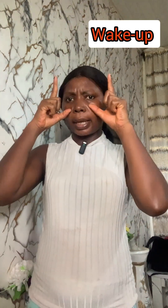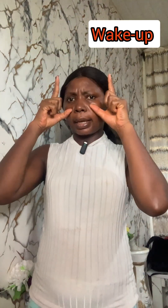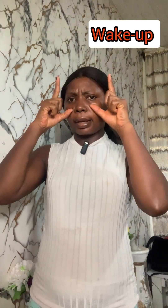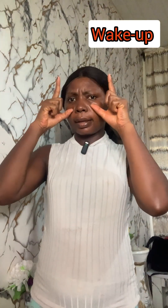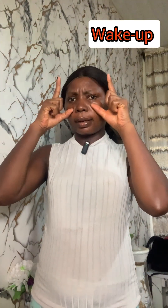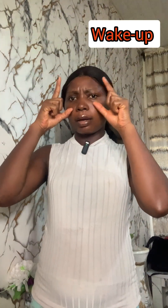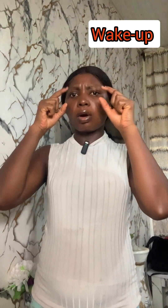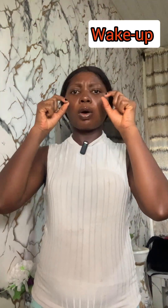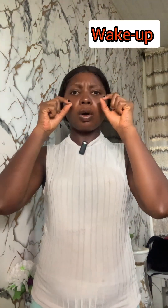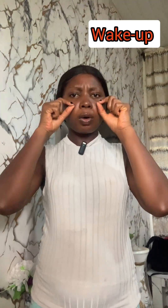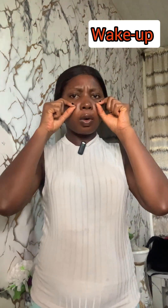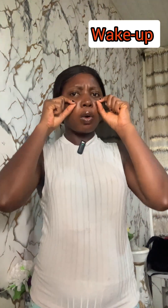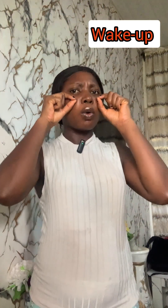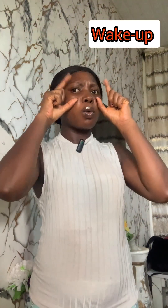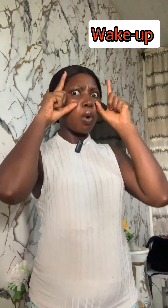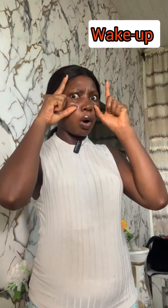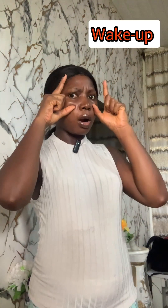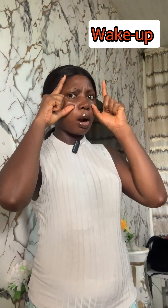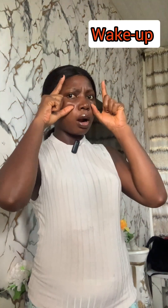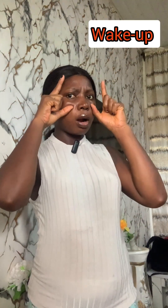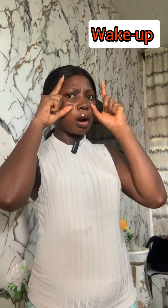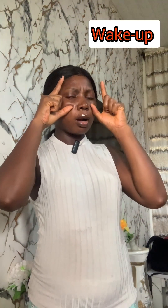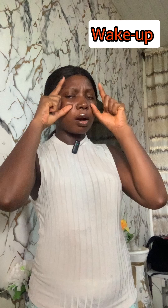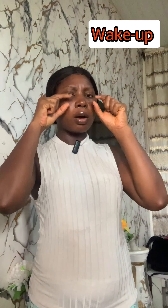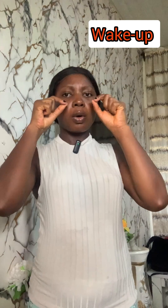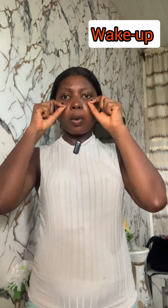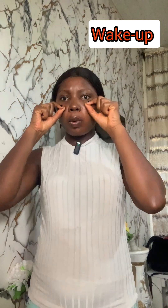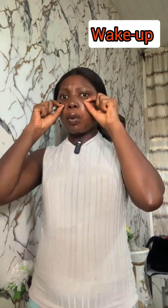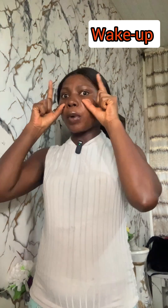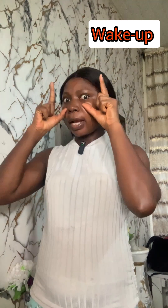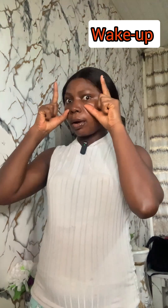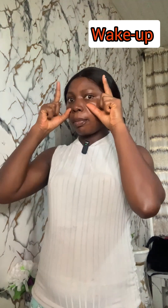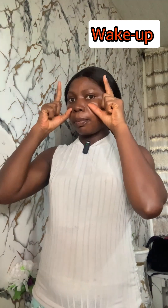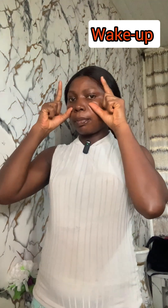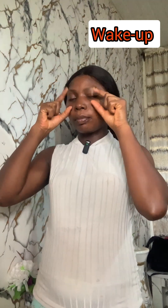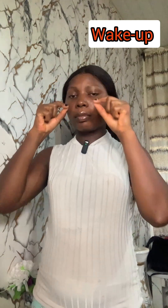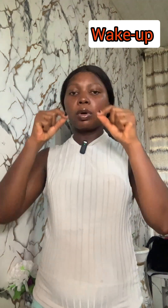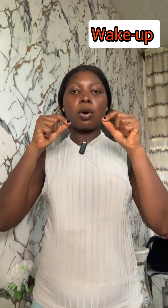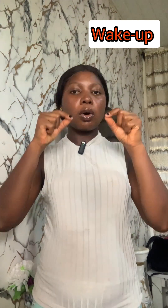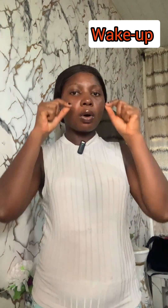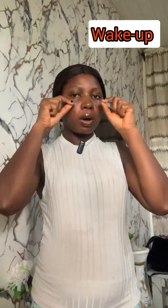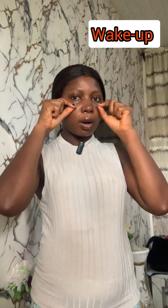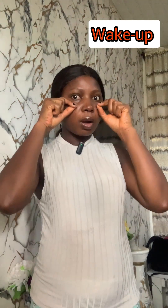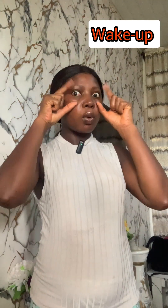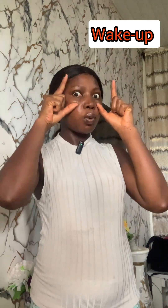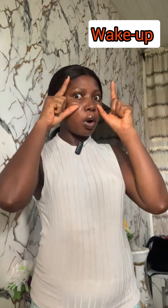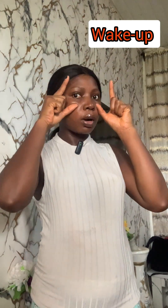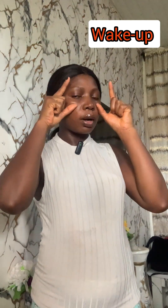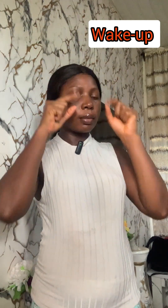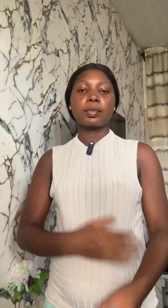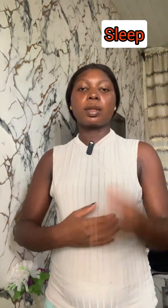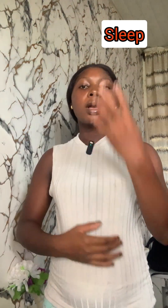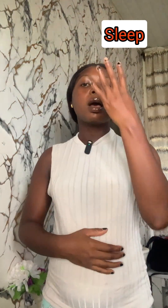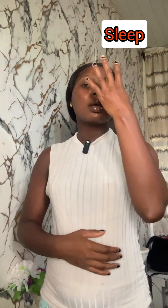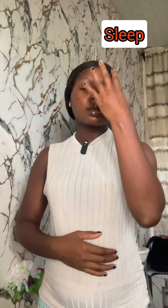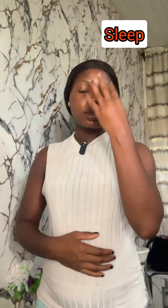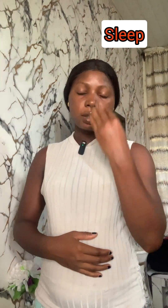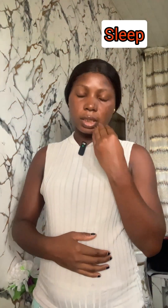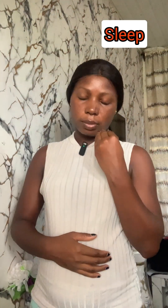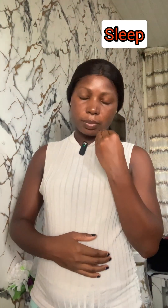Wake or woke. Wake up or woke. Sleep.